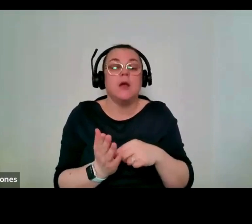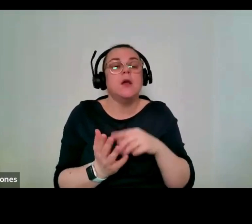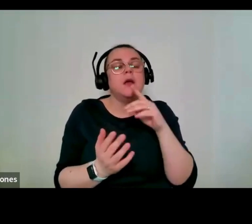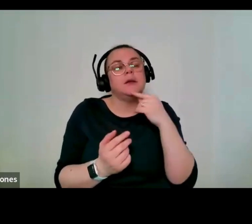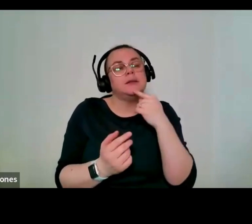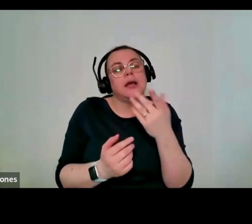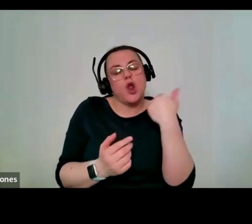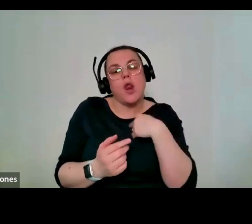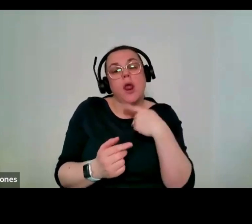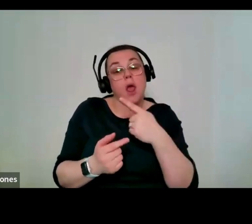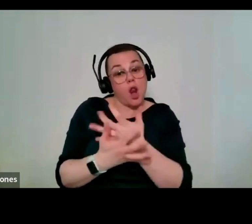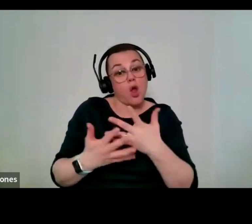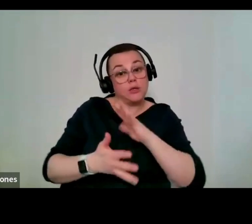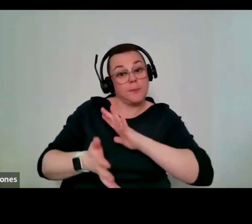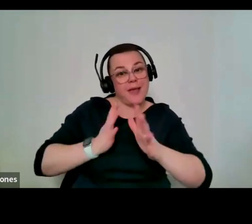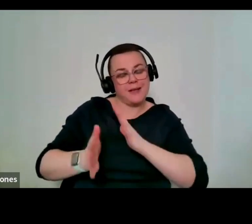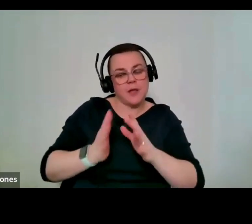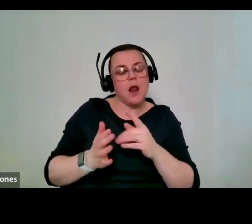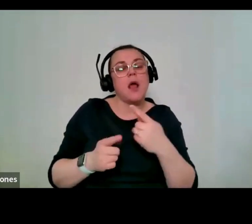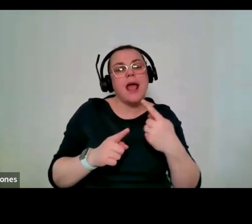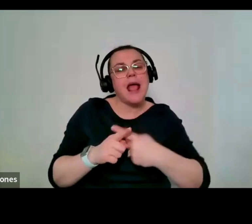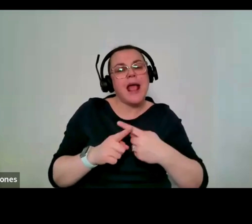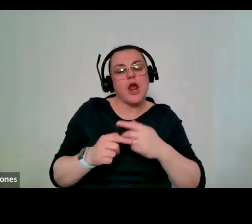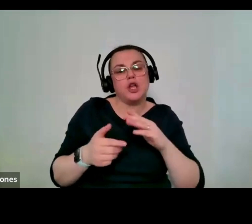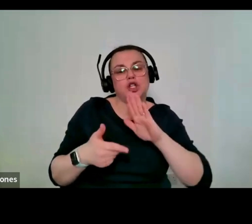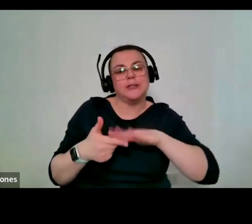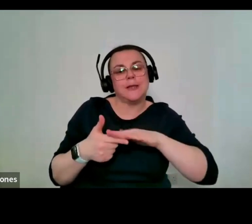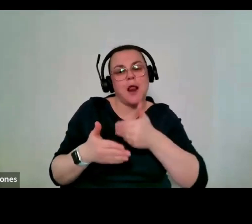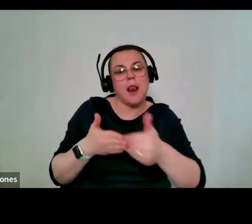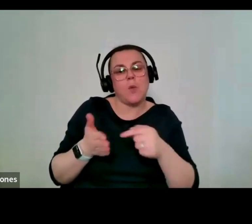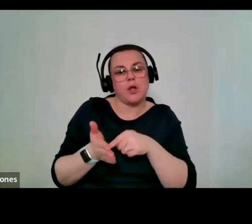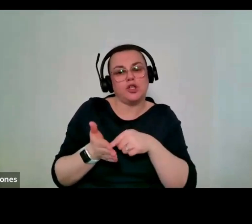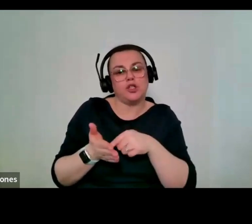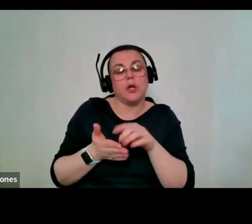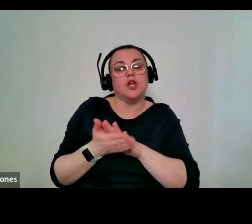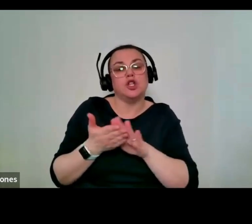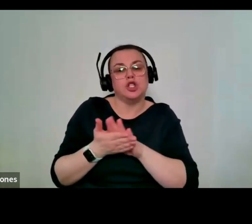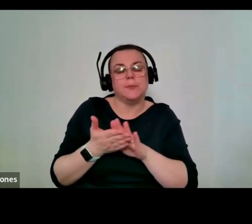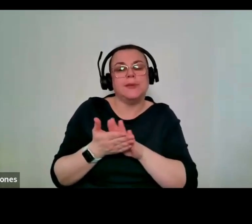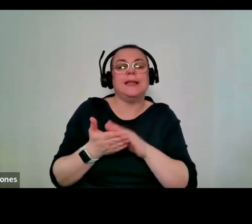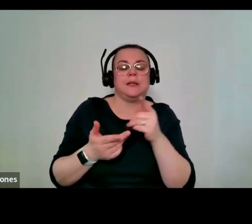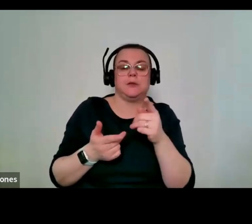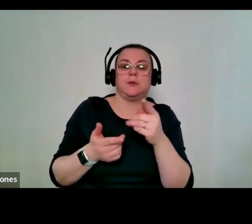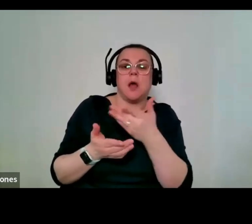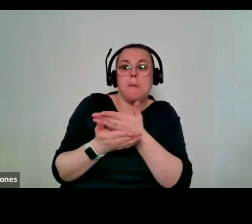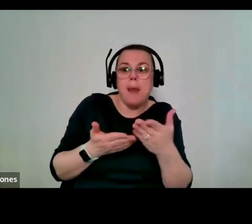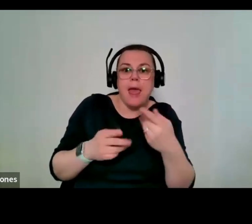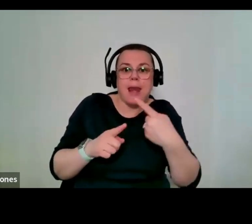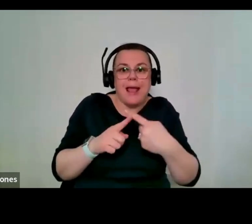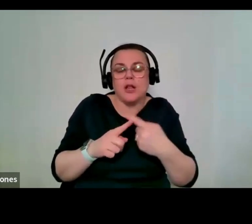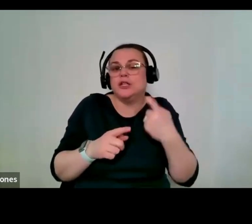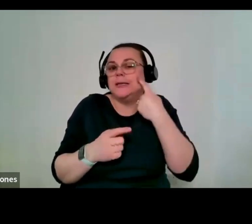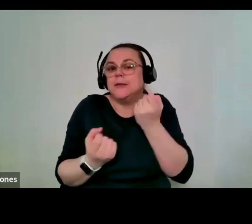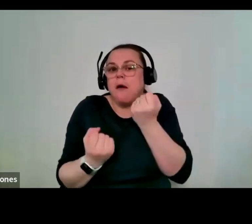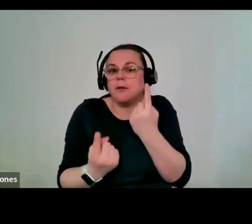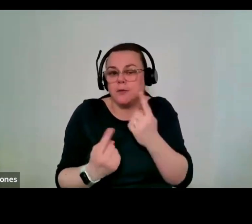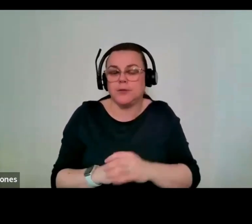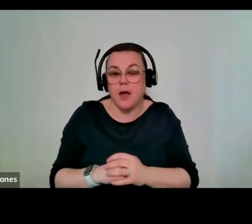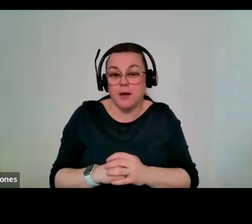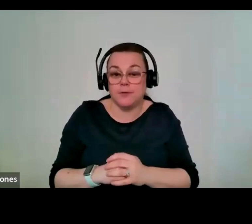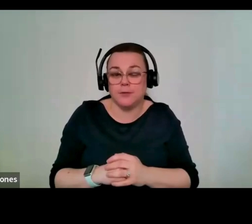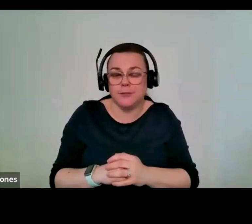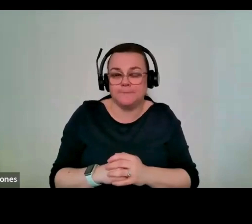users, English is a second language, and plain English is so much easier to understand. So some tips